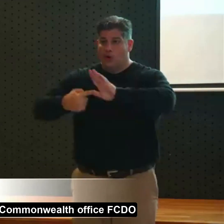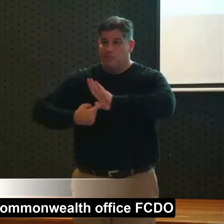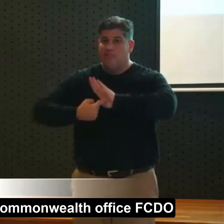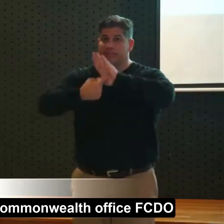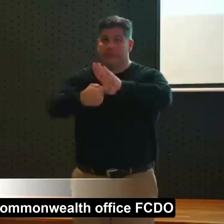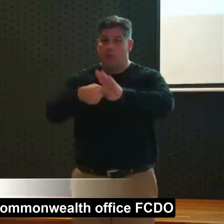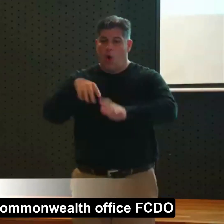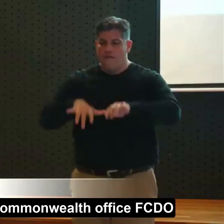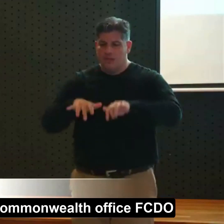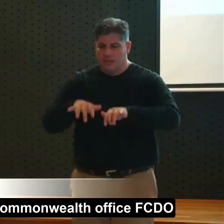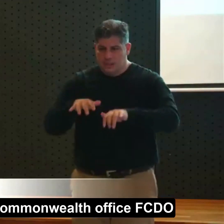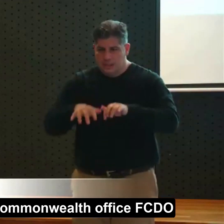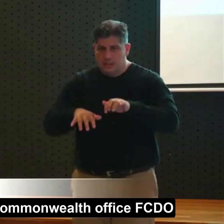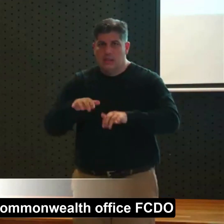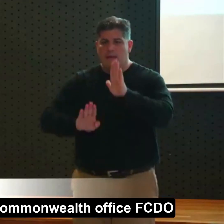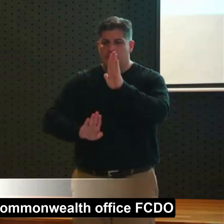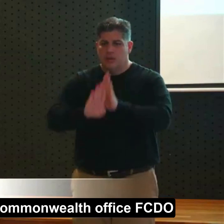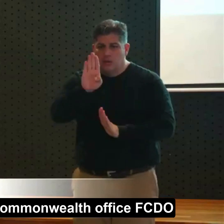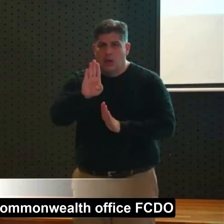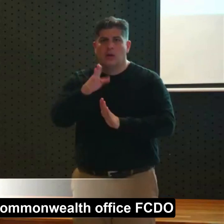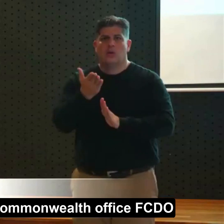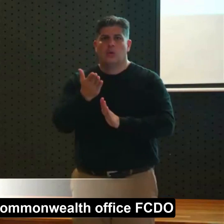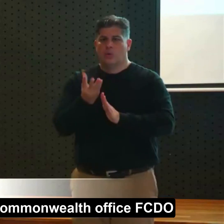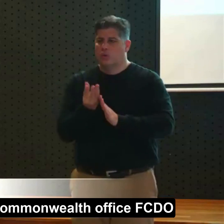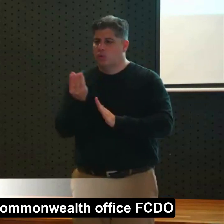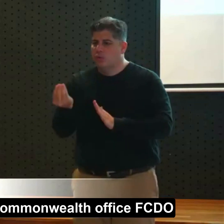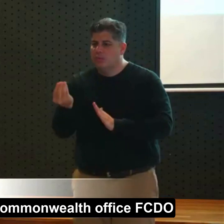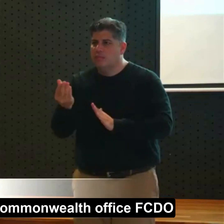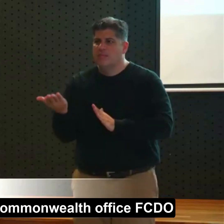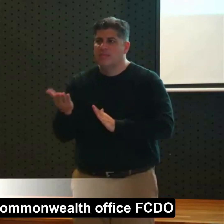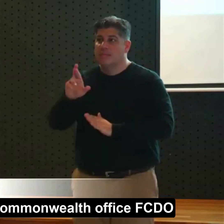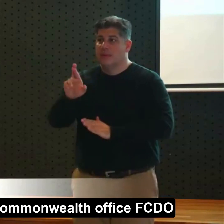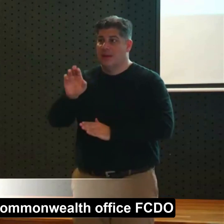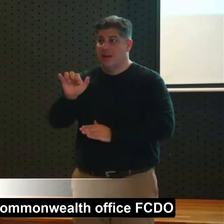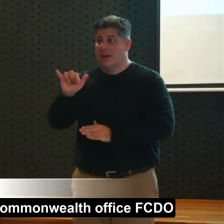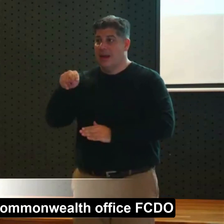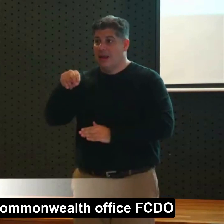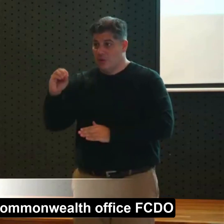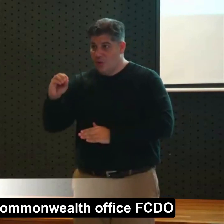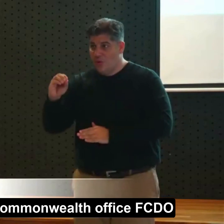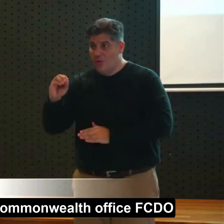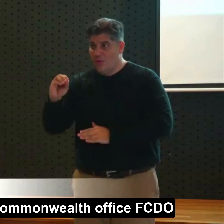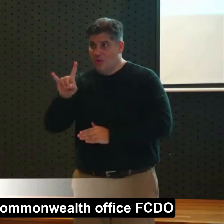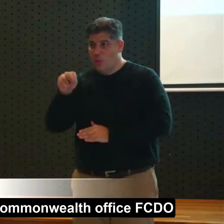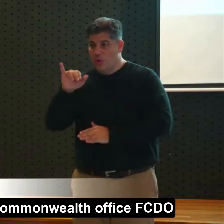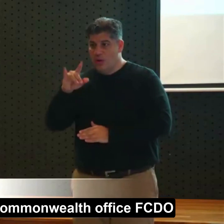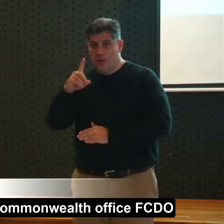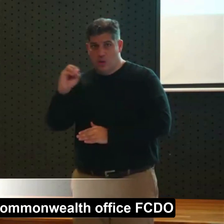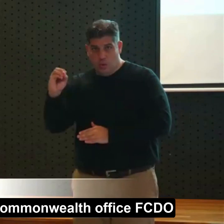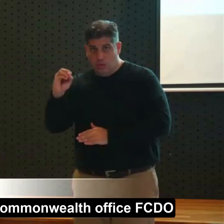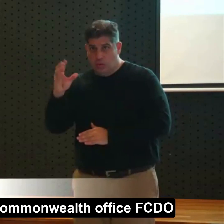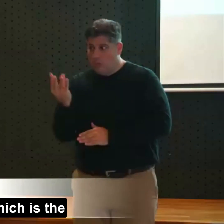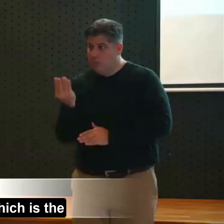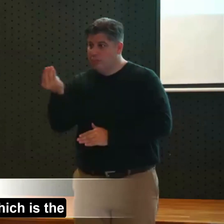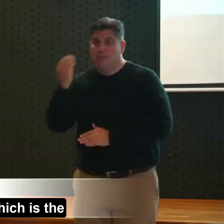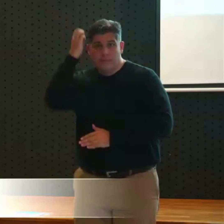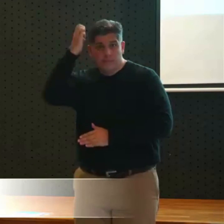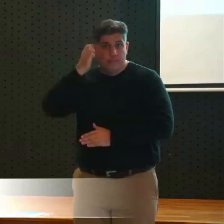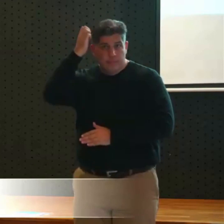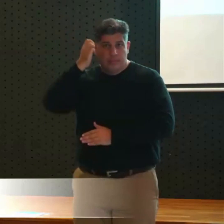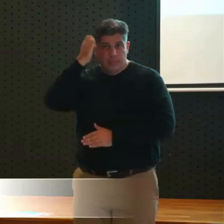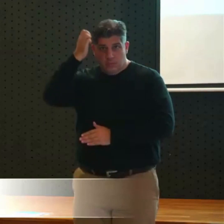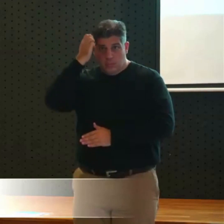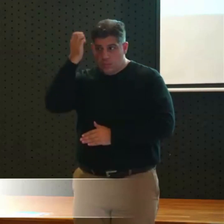represent today the Development and Commonwealth Office, or FCDO, which is